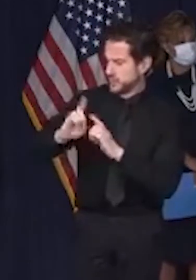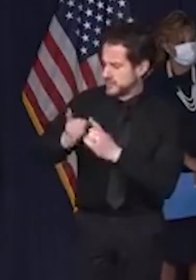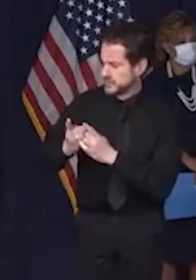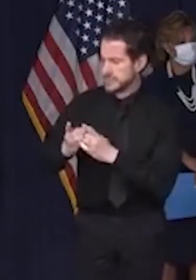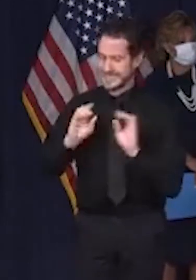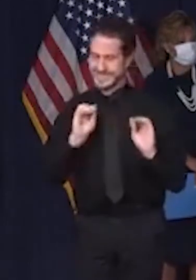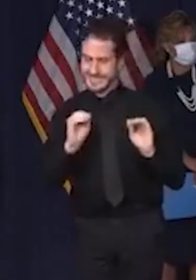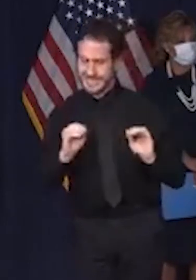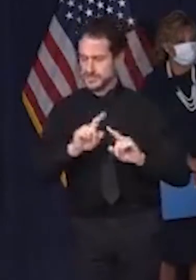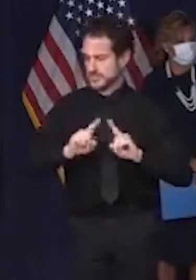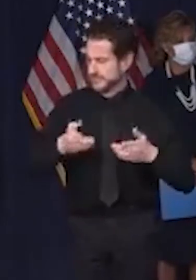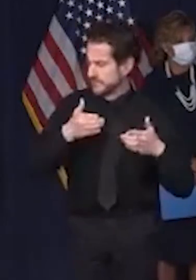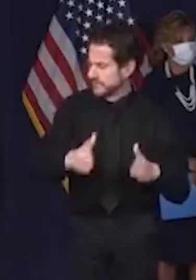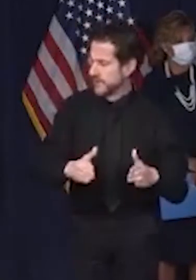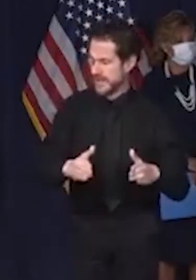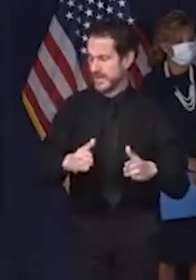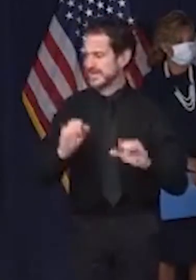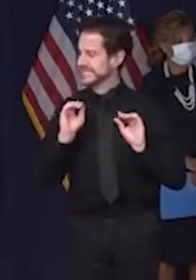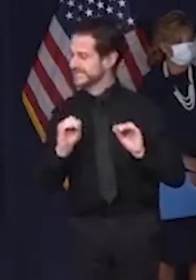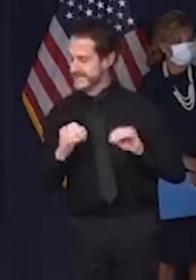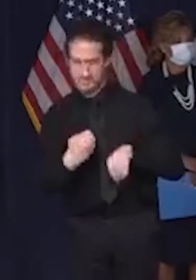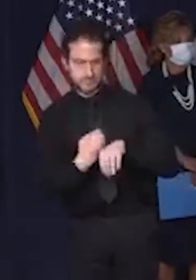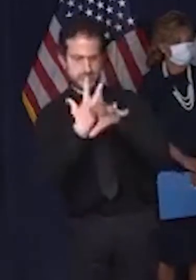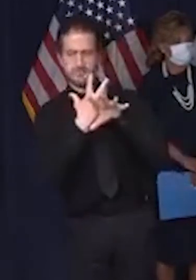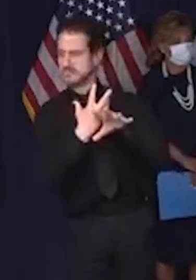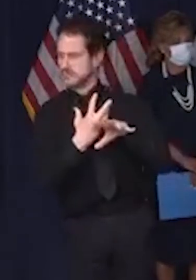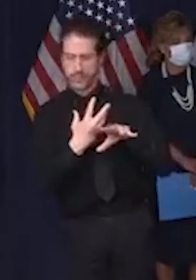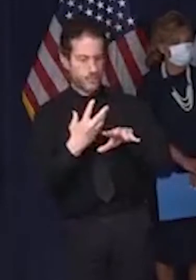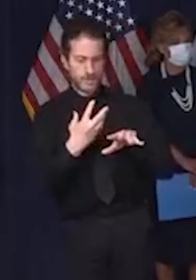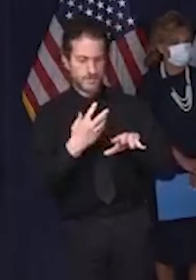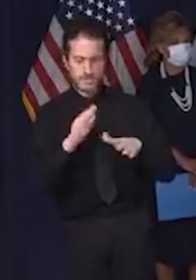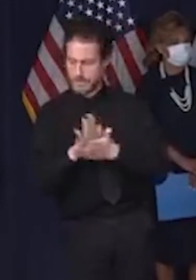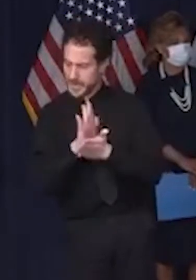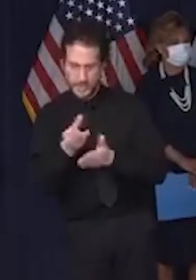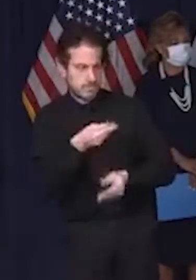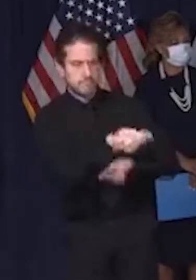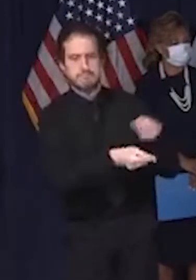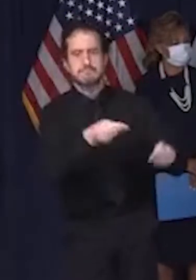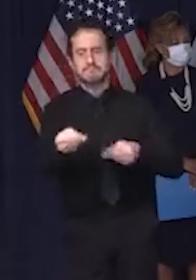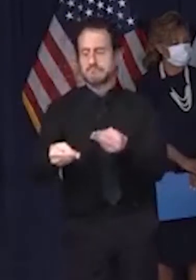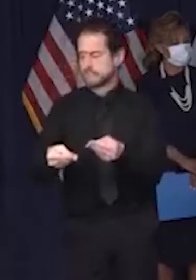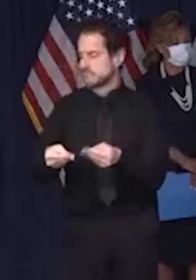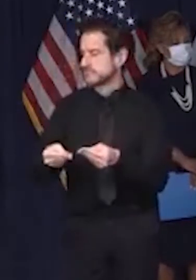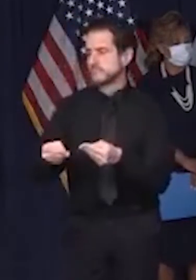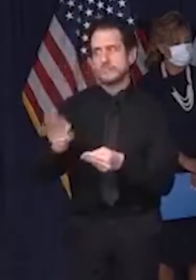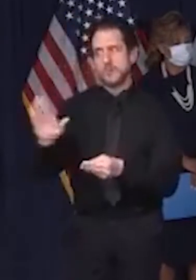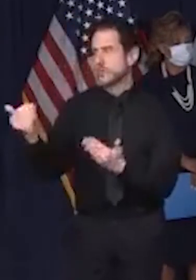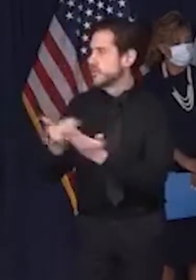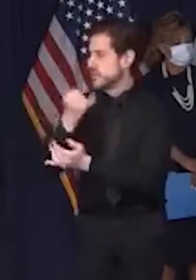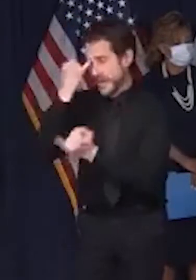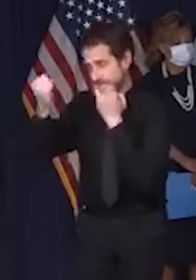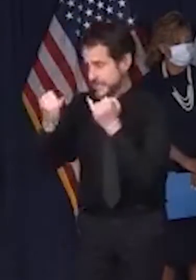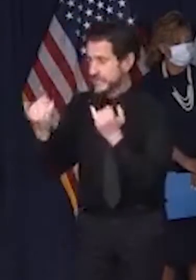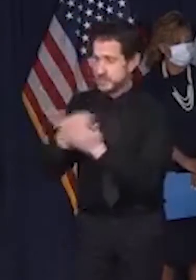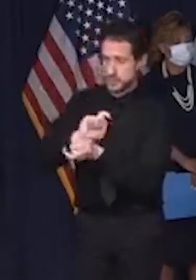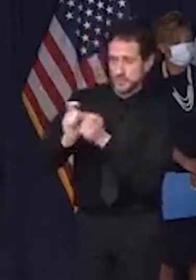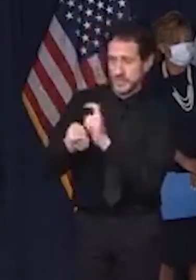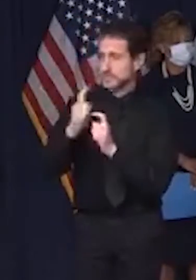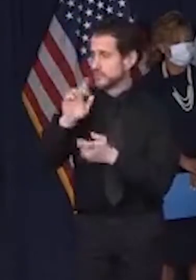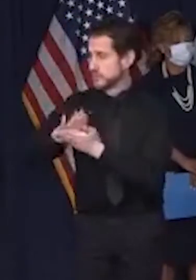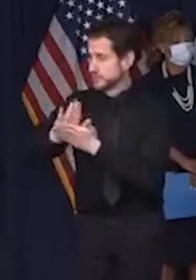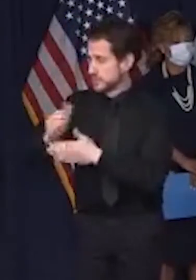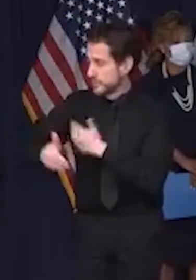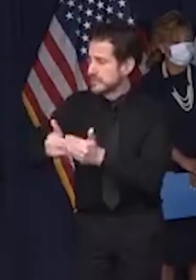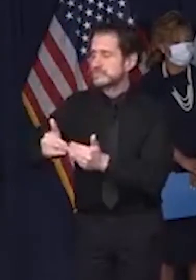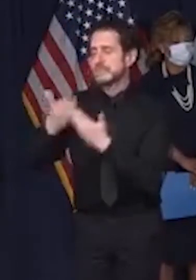takes to implement remote learning, whatever it looks like in your community, thank you. Every minute of instructional